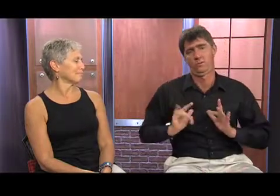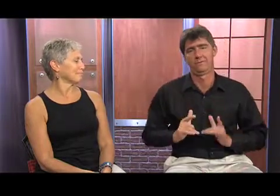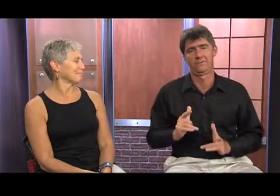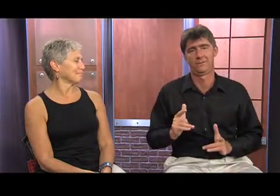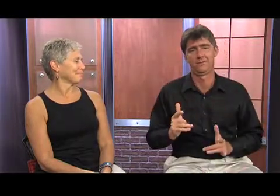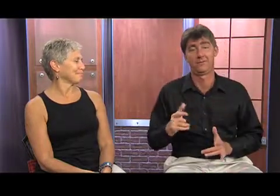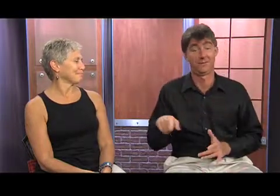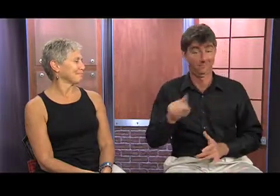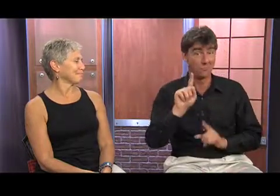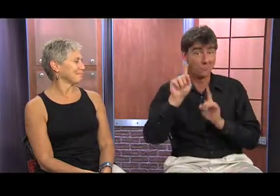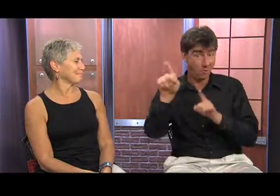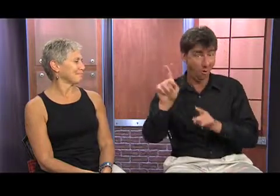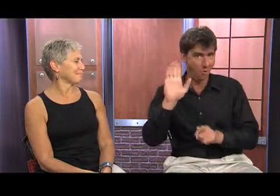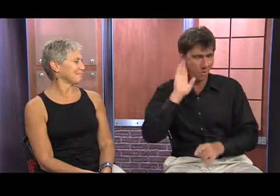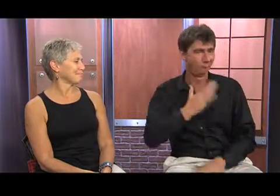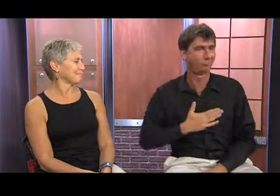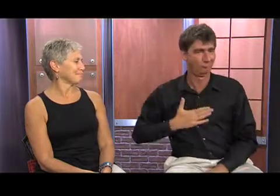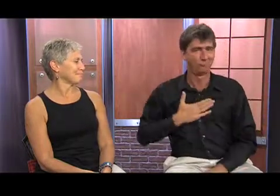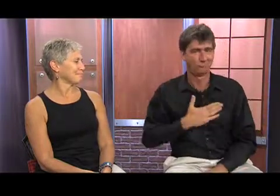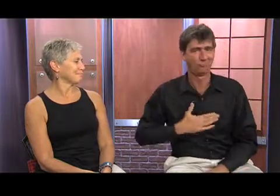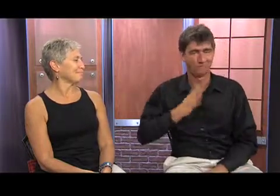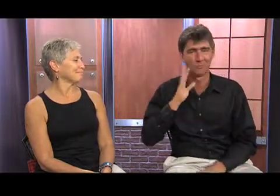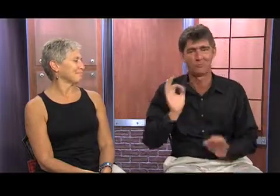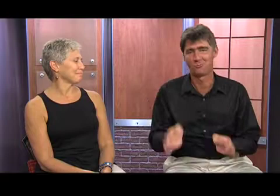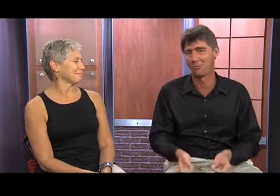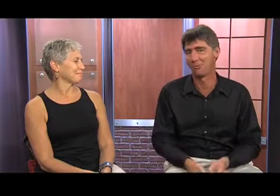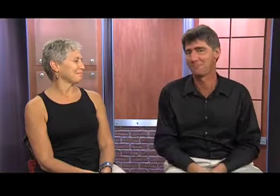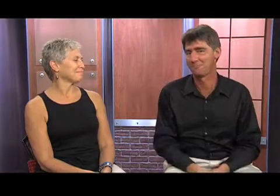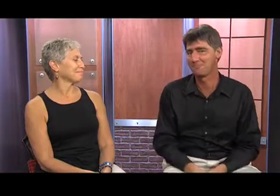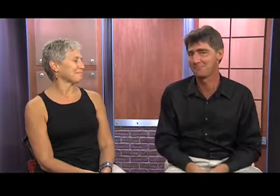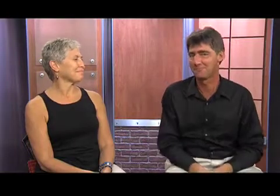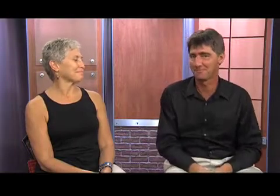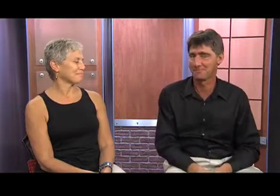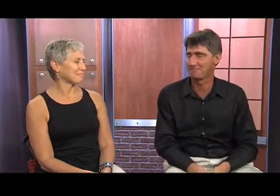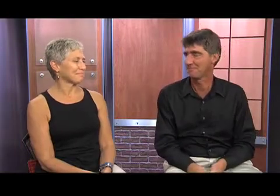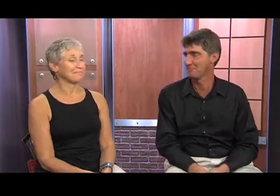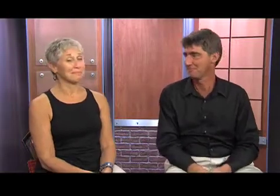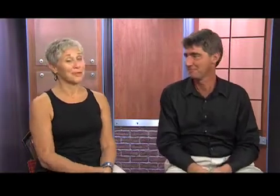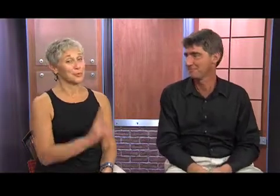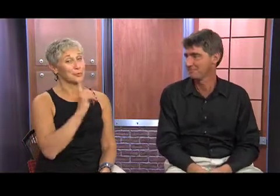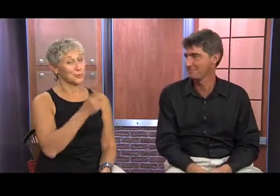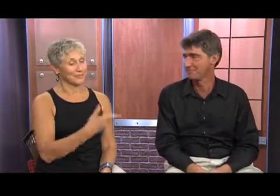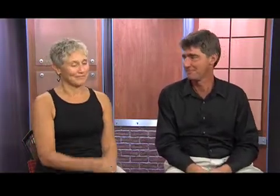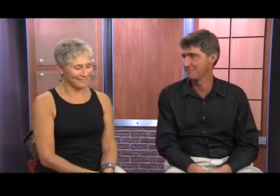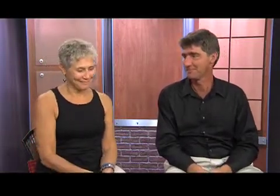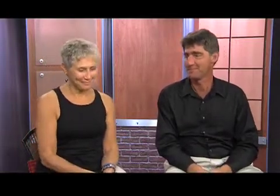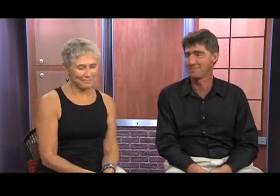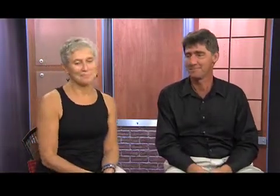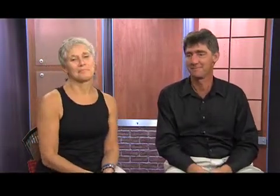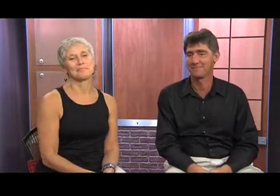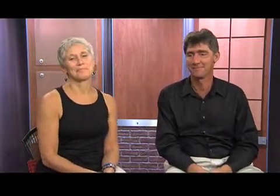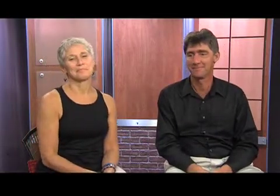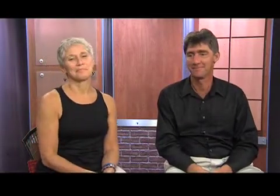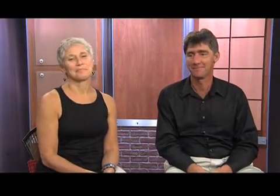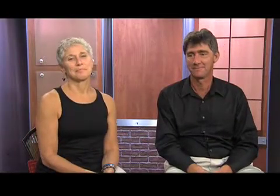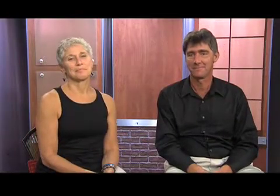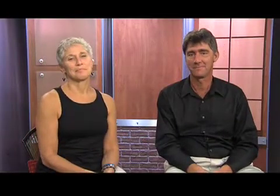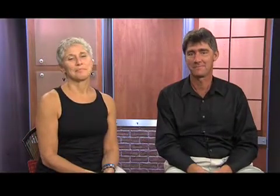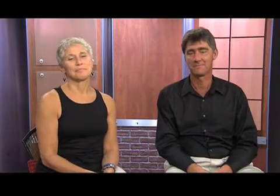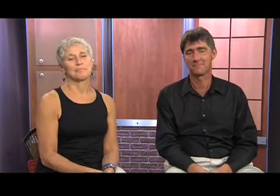it's just it's going to be a great experience for those people who plan on attending. It is. And, I had the privilege of